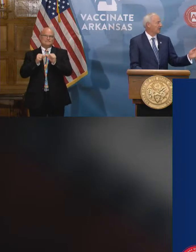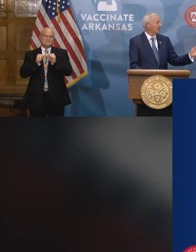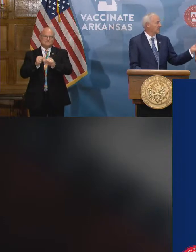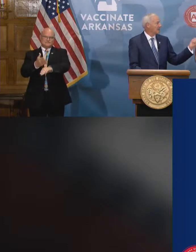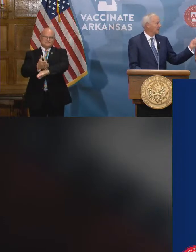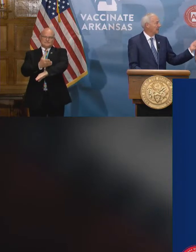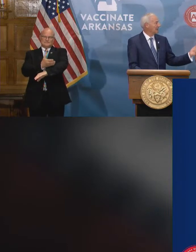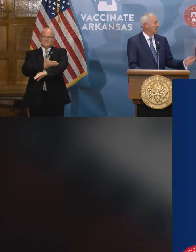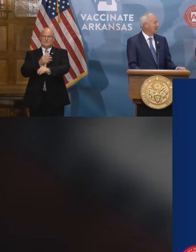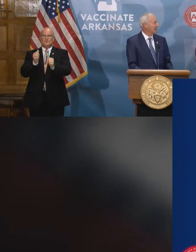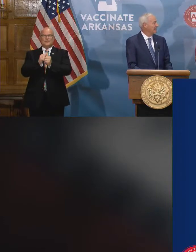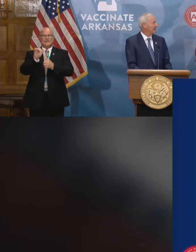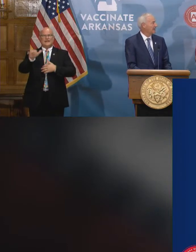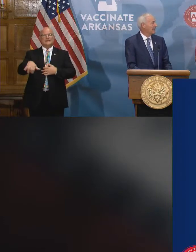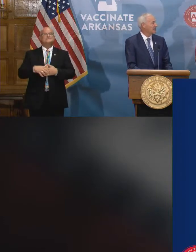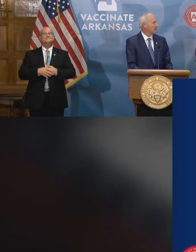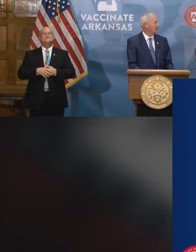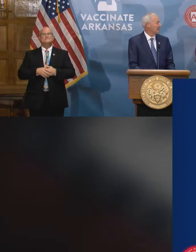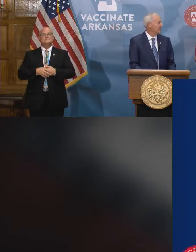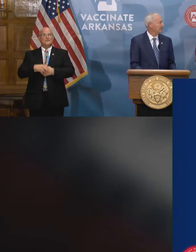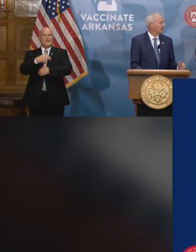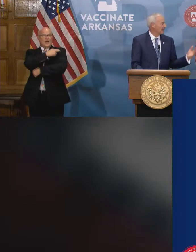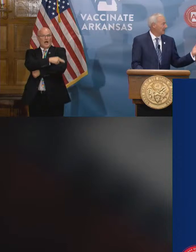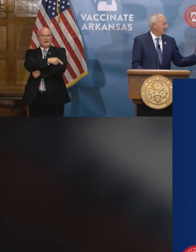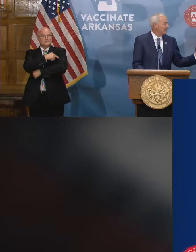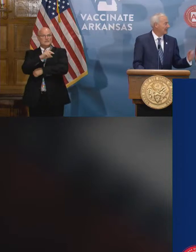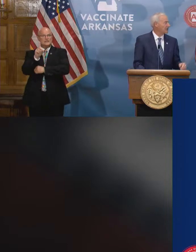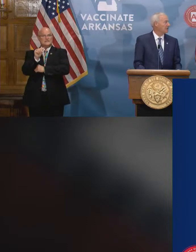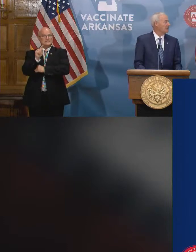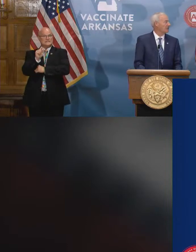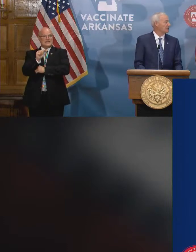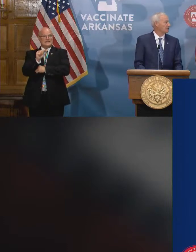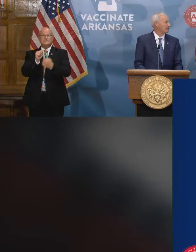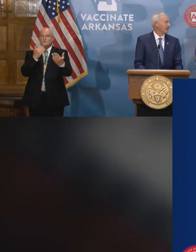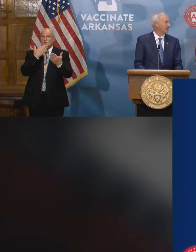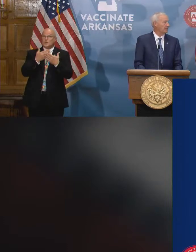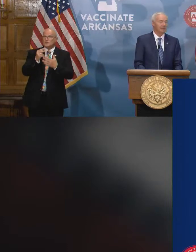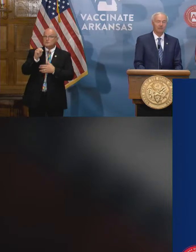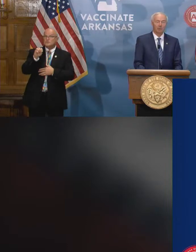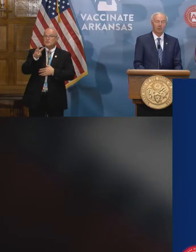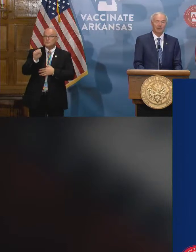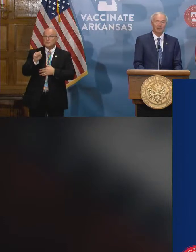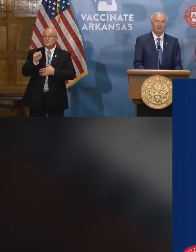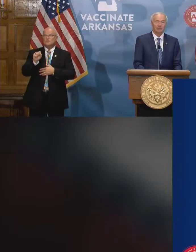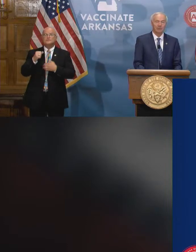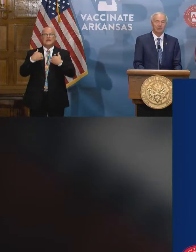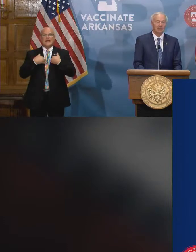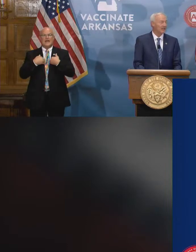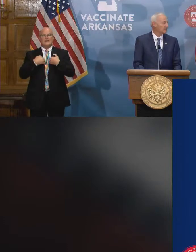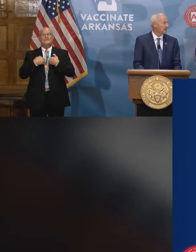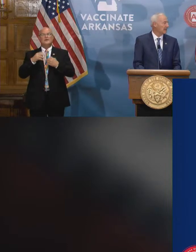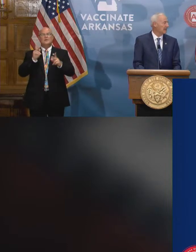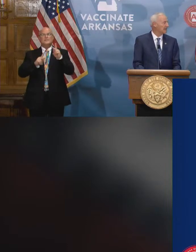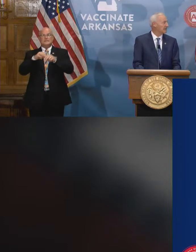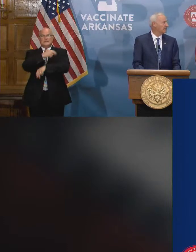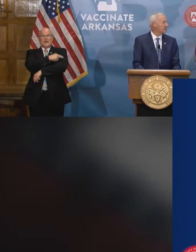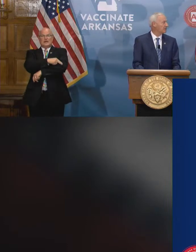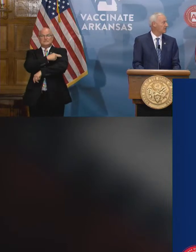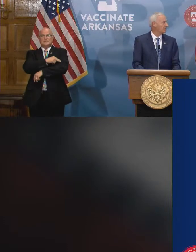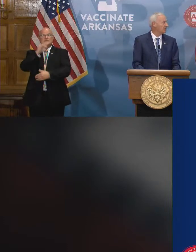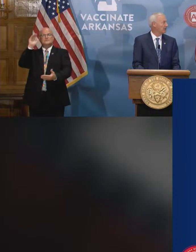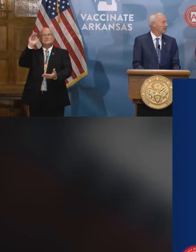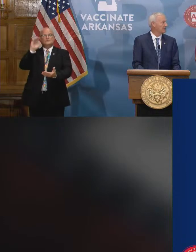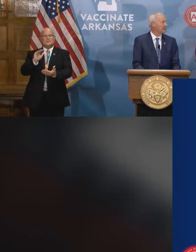make progress there. And then the hospital data, that's good news that we've had 34 fewer hospitalized